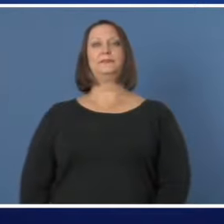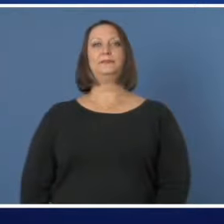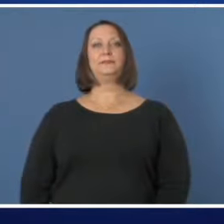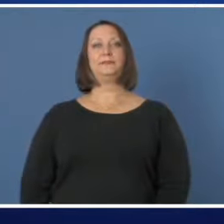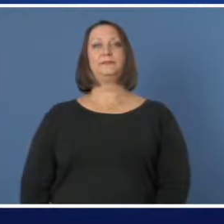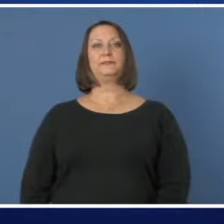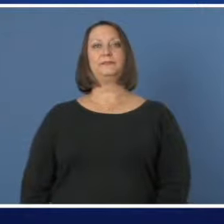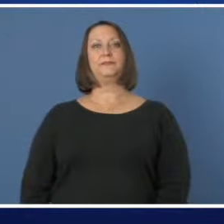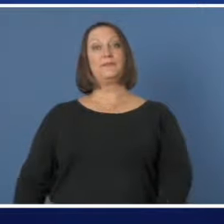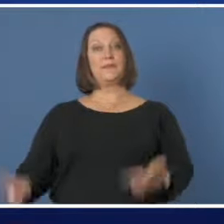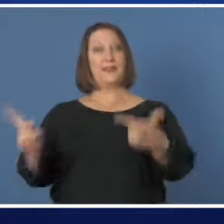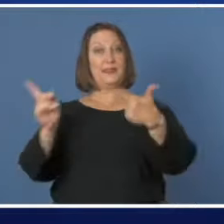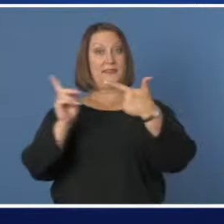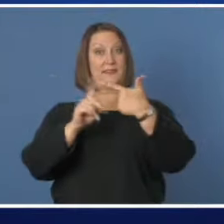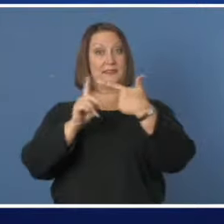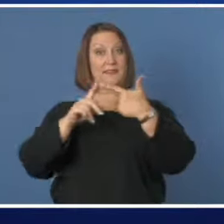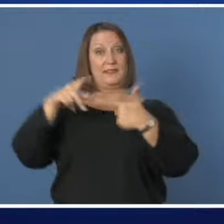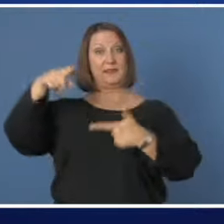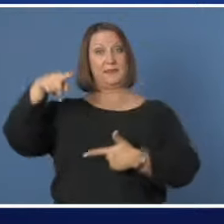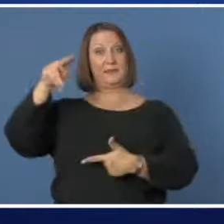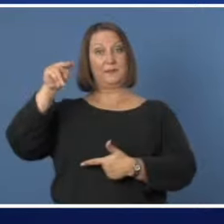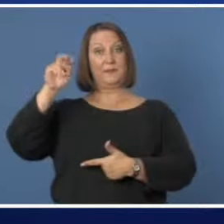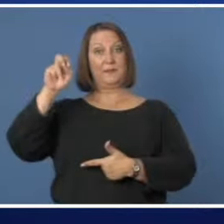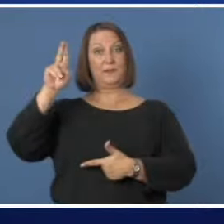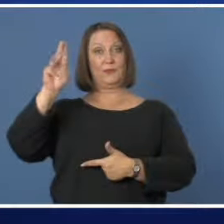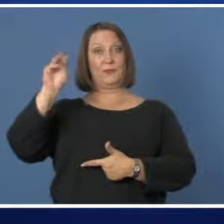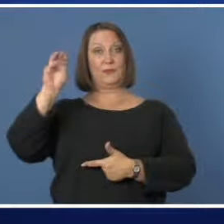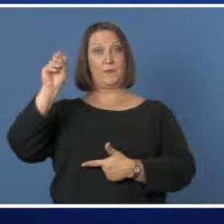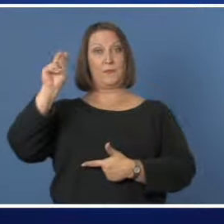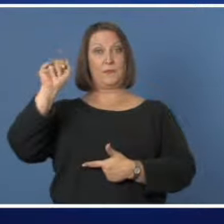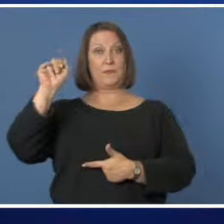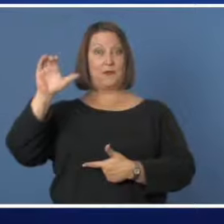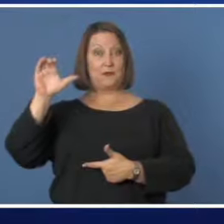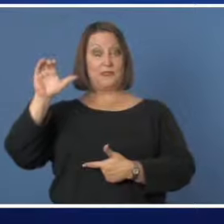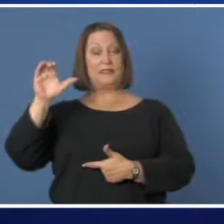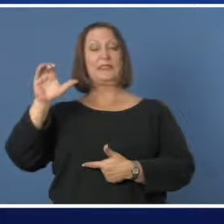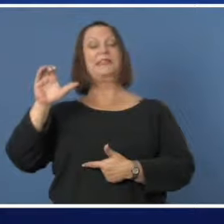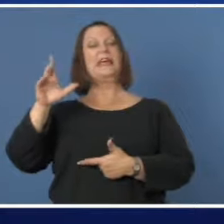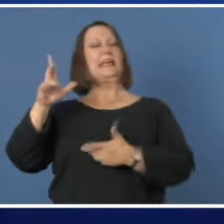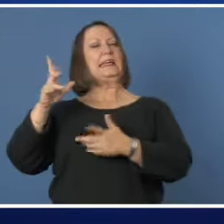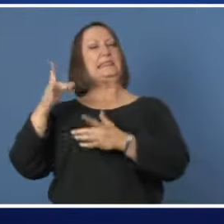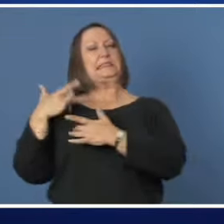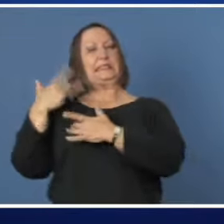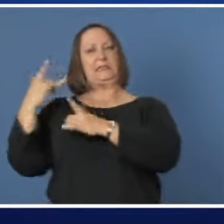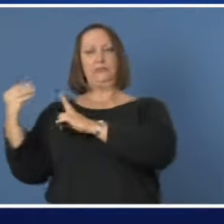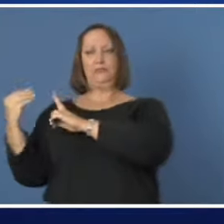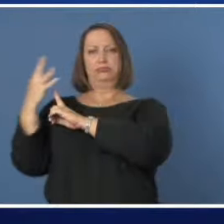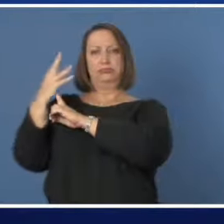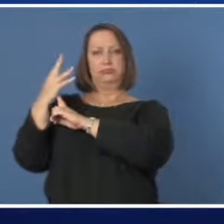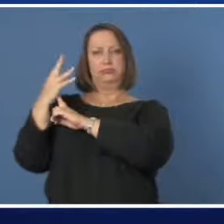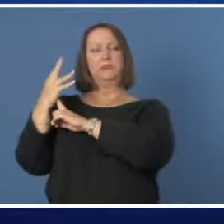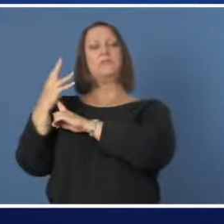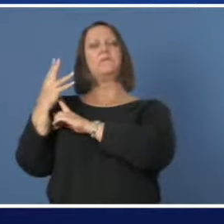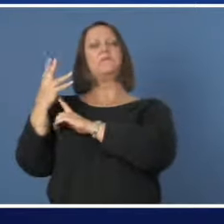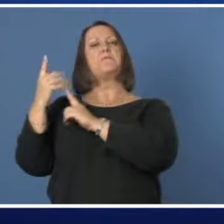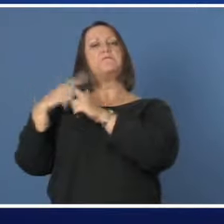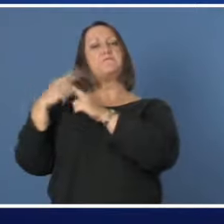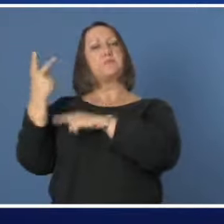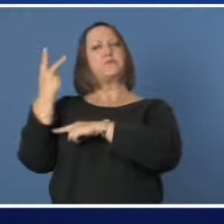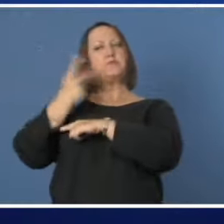Pneumonic plague symptoms appear suddenly, typically 2 to 3 days after